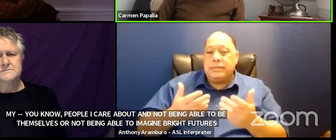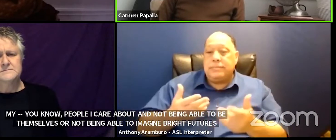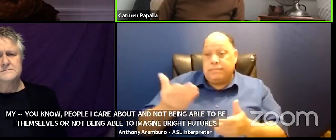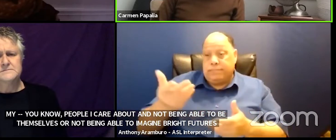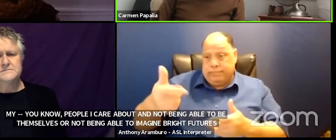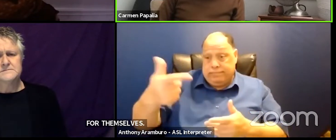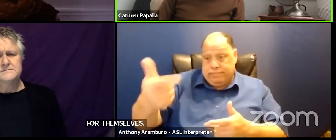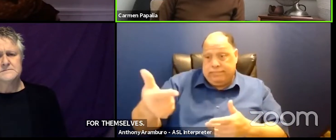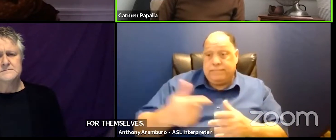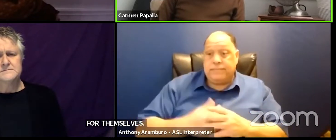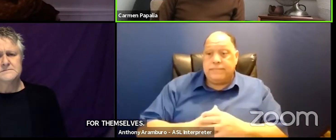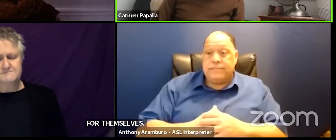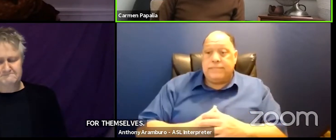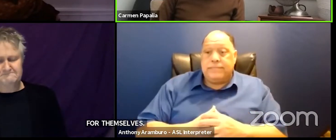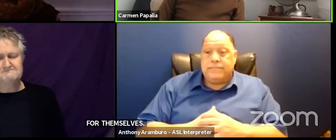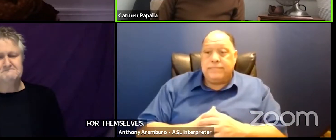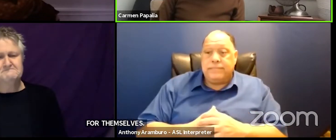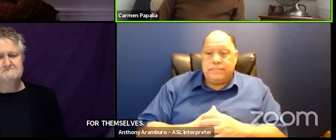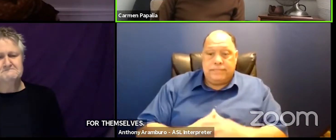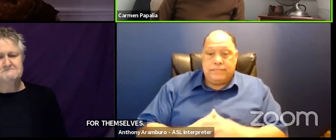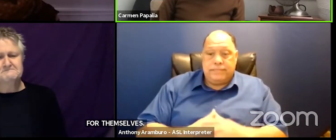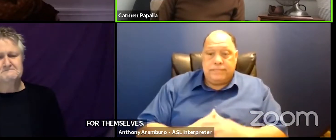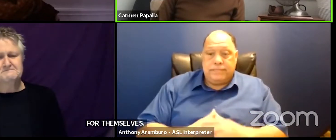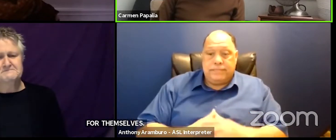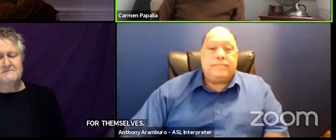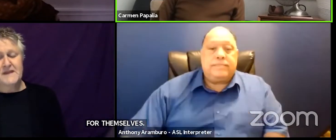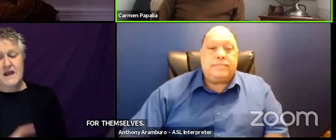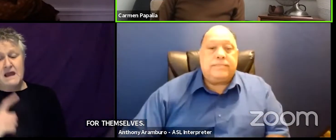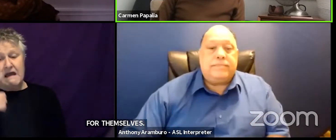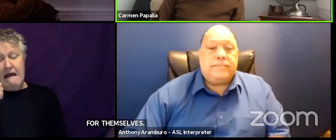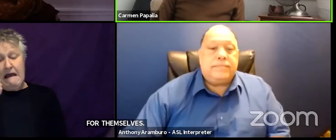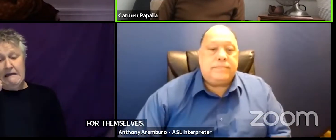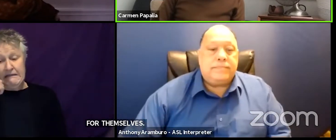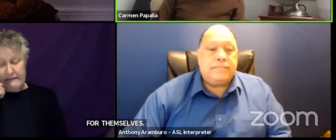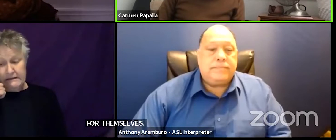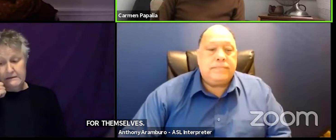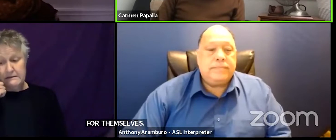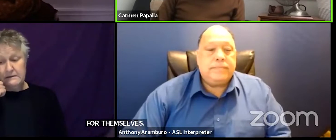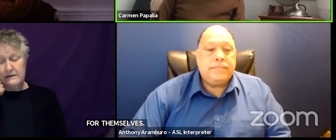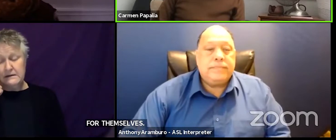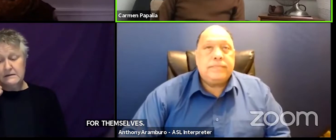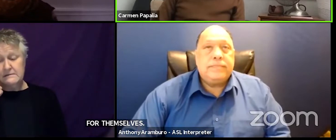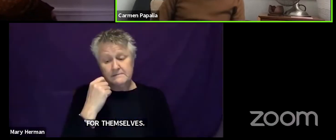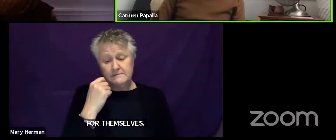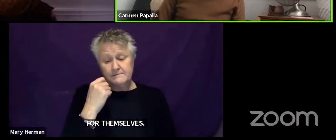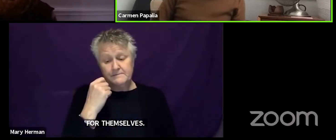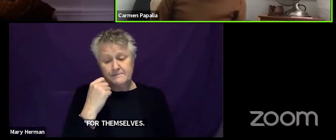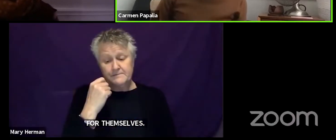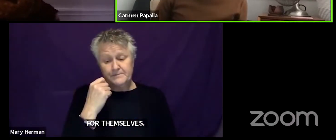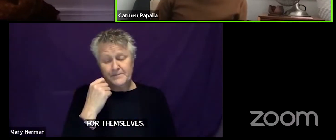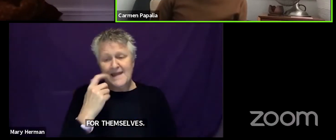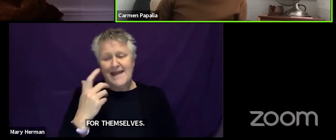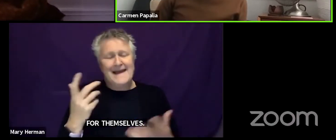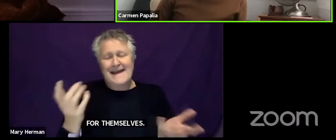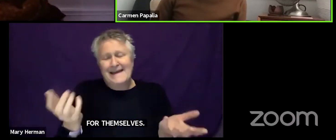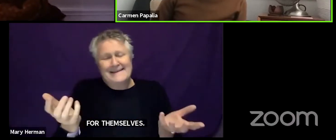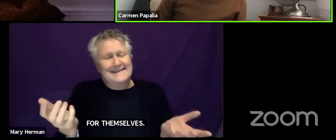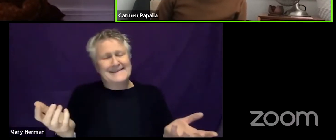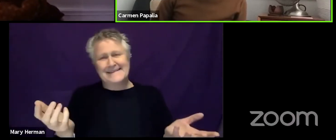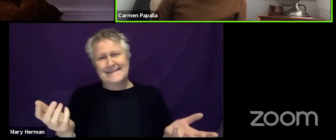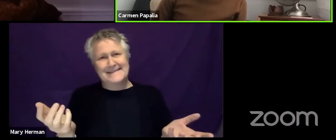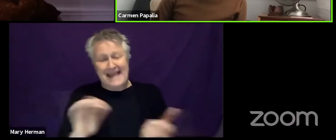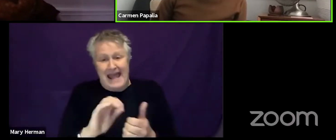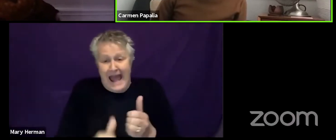I mean, I think though that, yeah, like what the way that I get